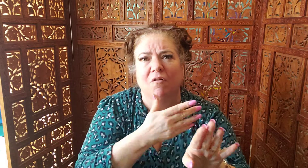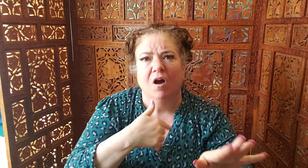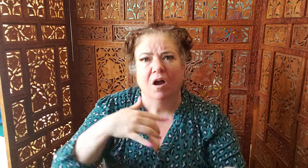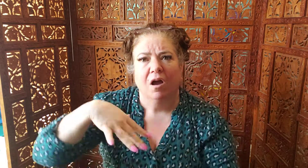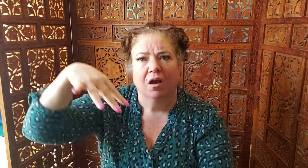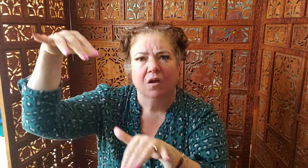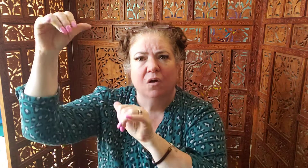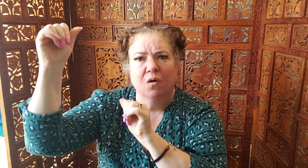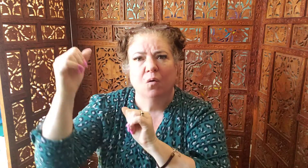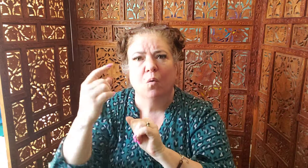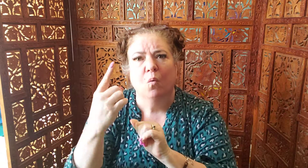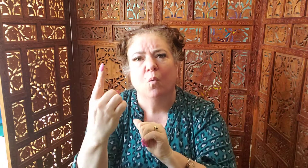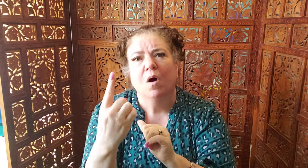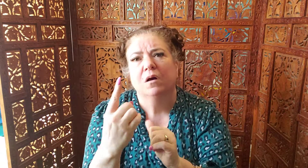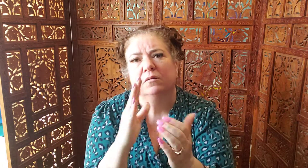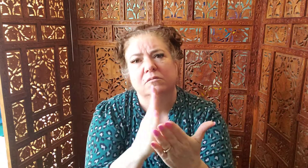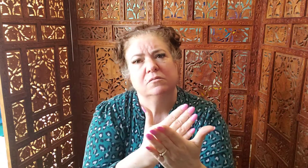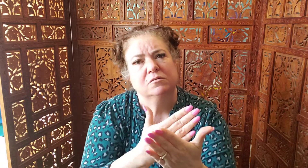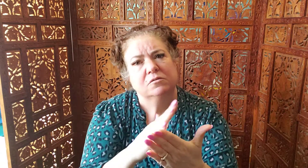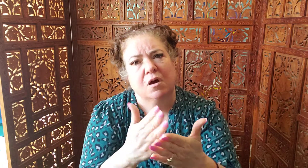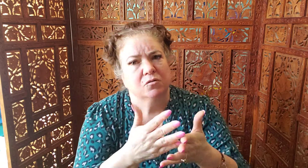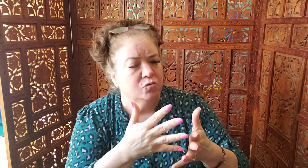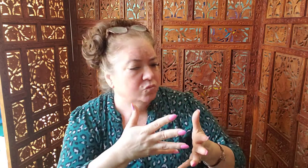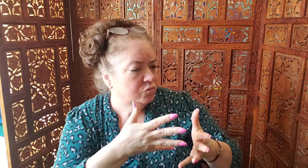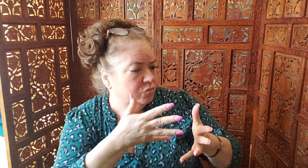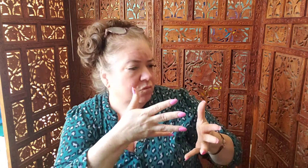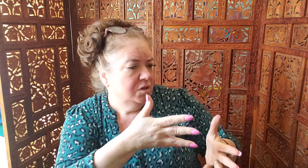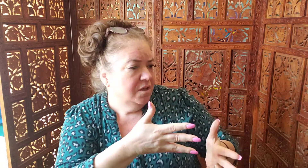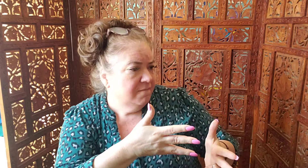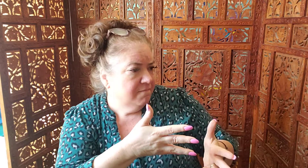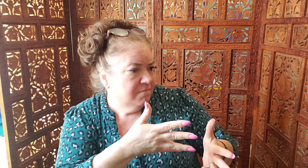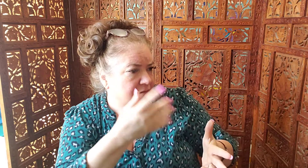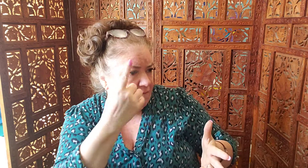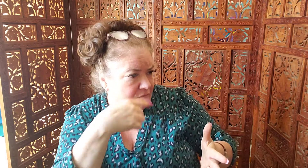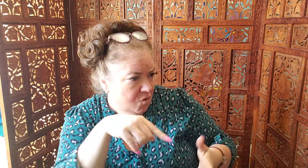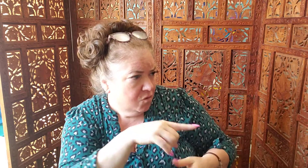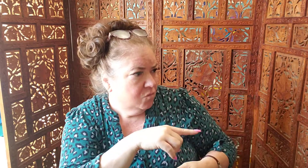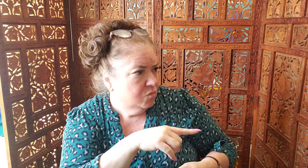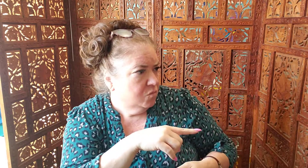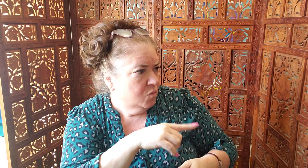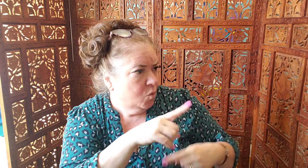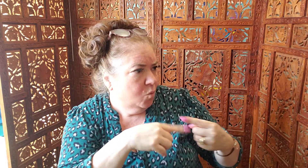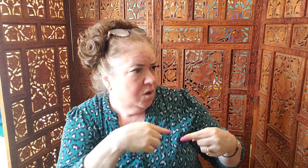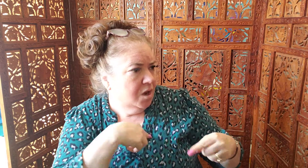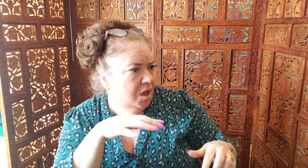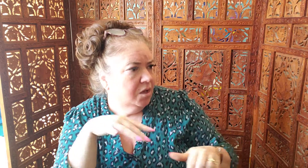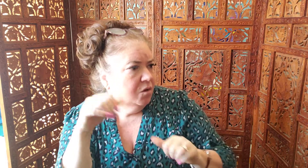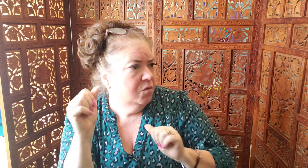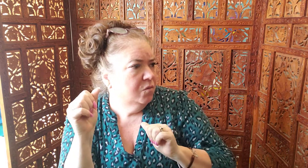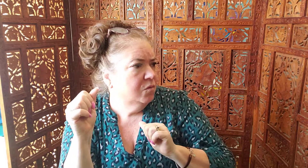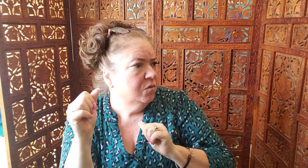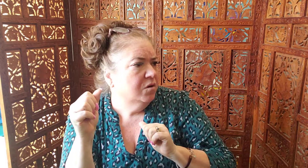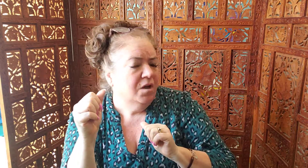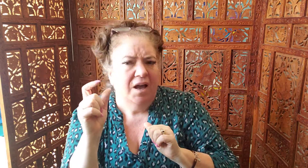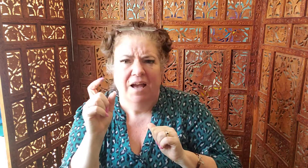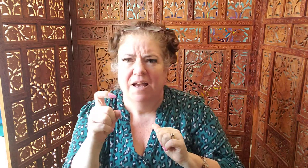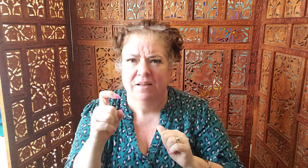One song to leave behind. Find one song, one last